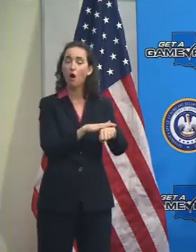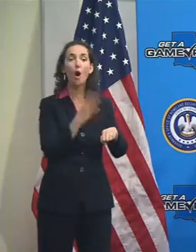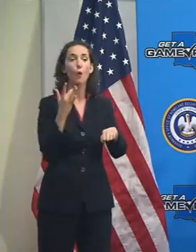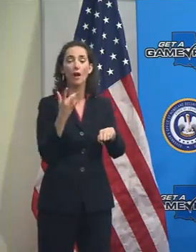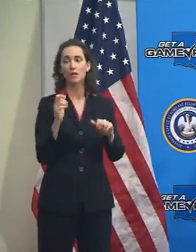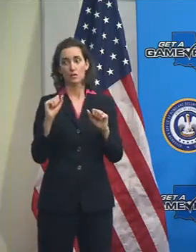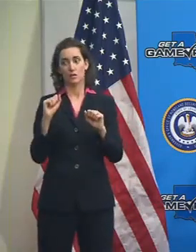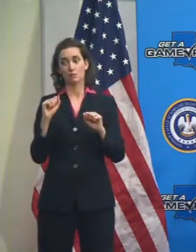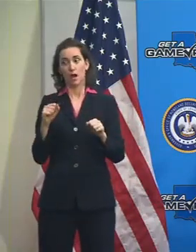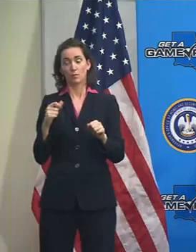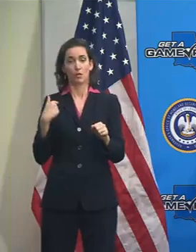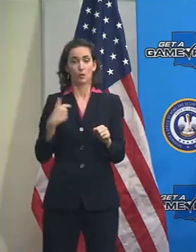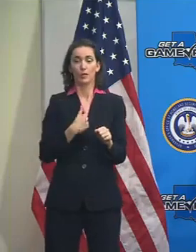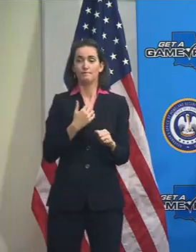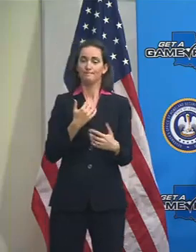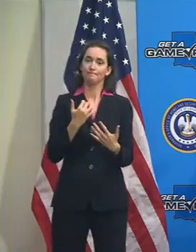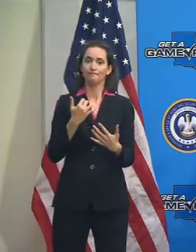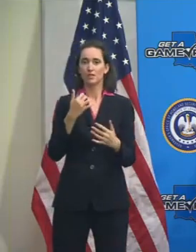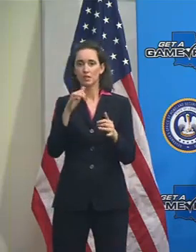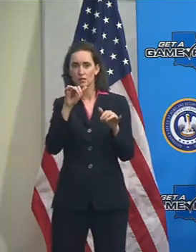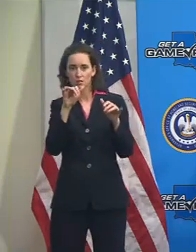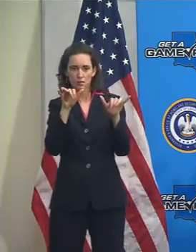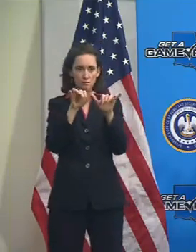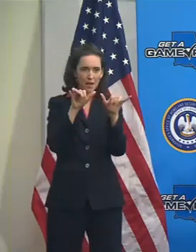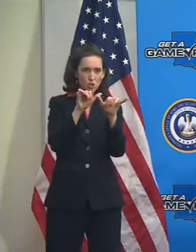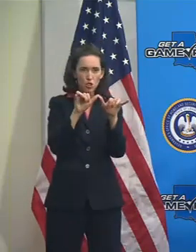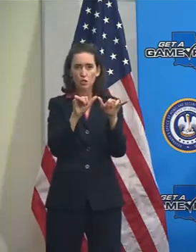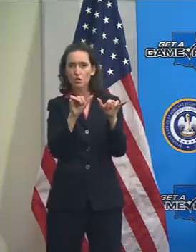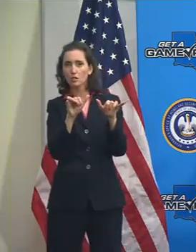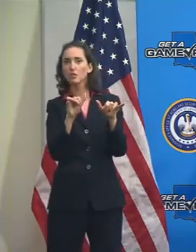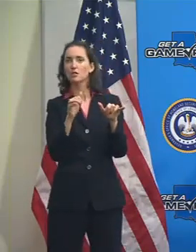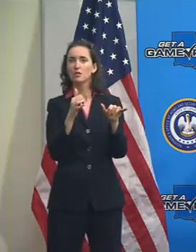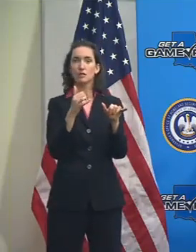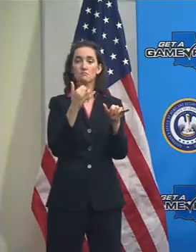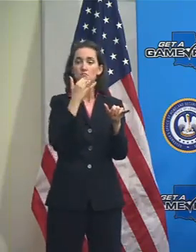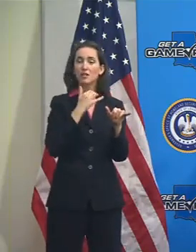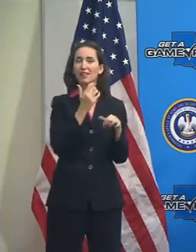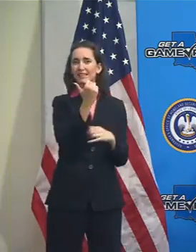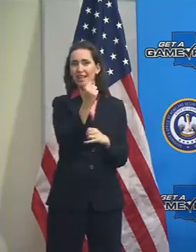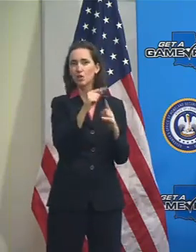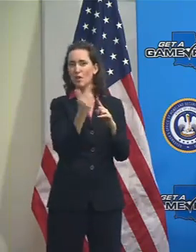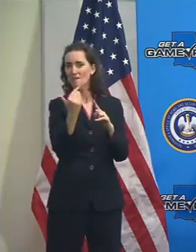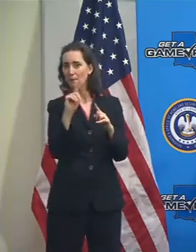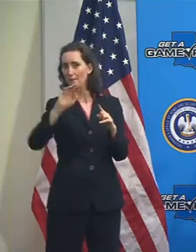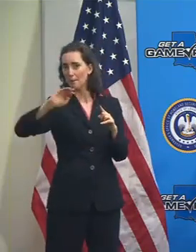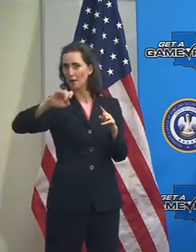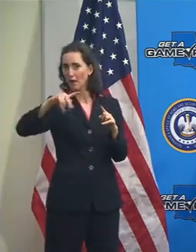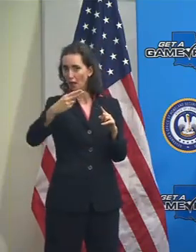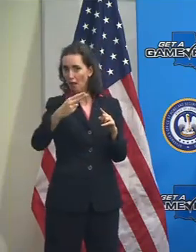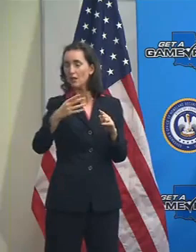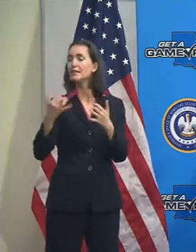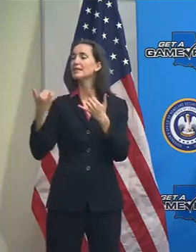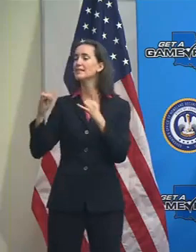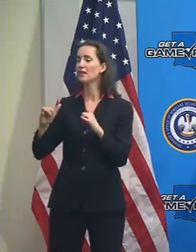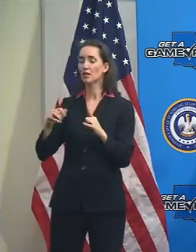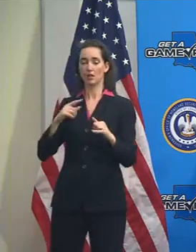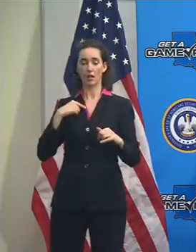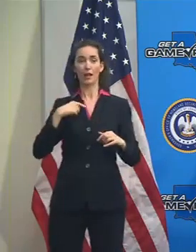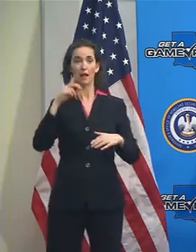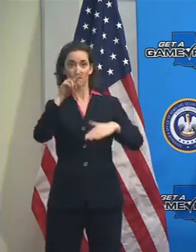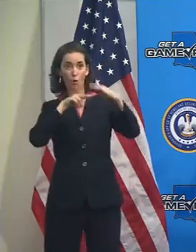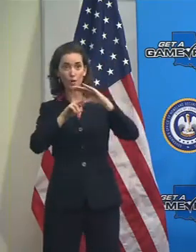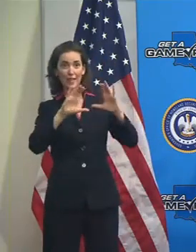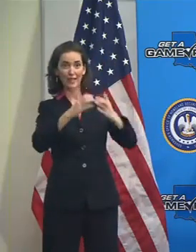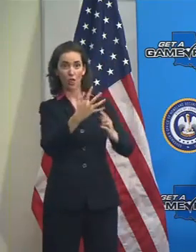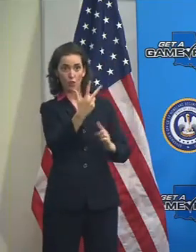about 10 to 15 miles per hour for every storm, that you need to go ahead and prepare that it's going to be one category higher. So even